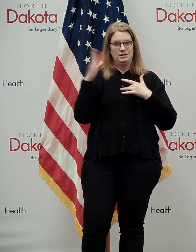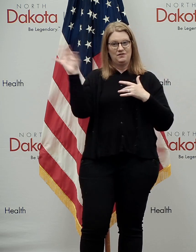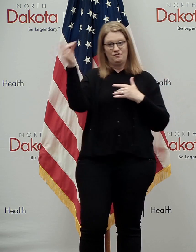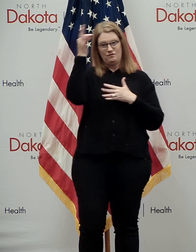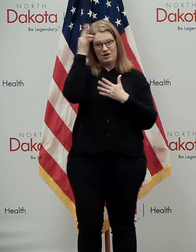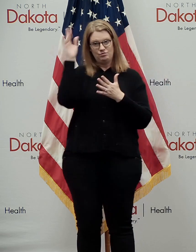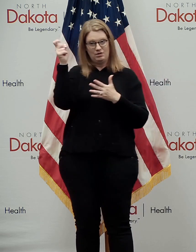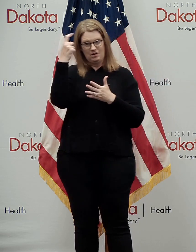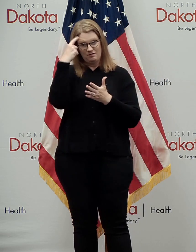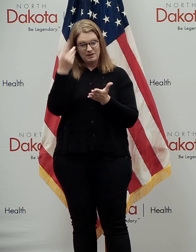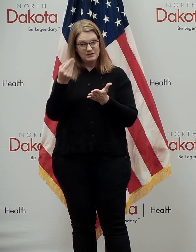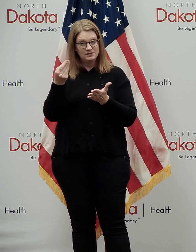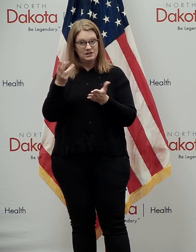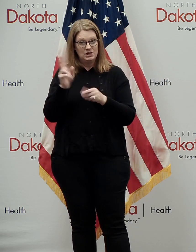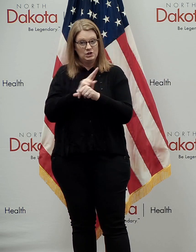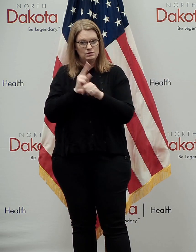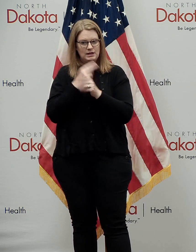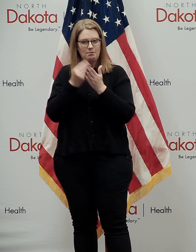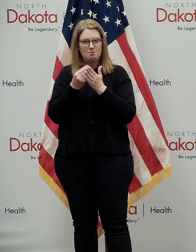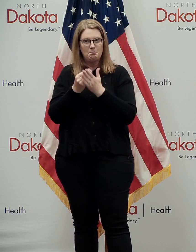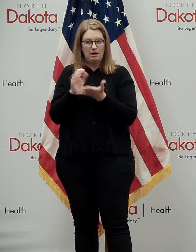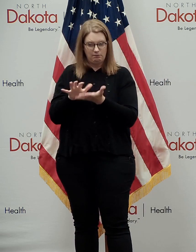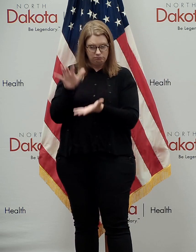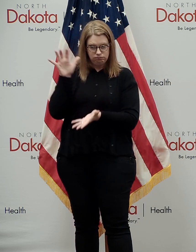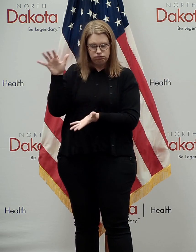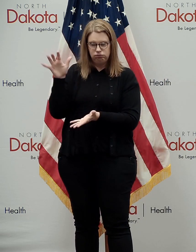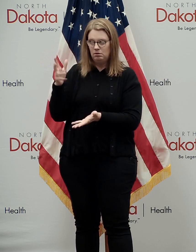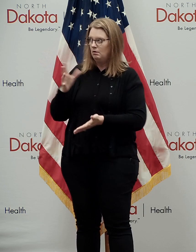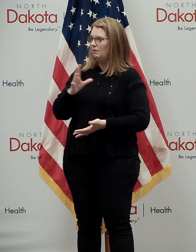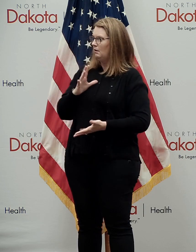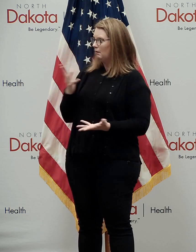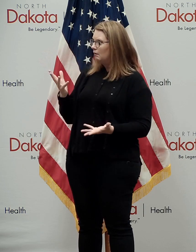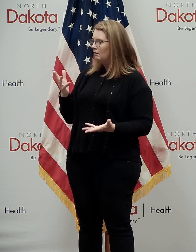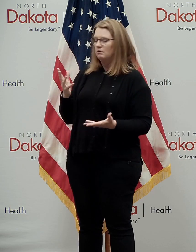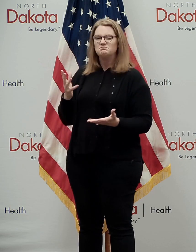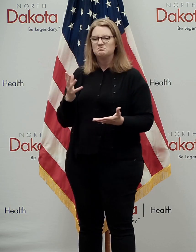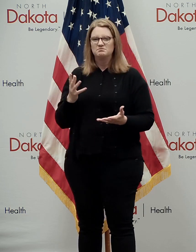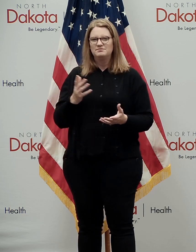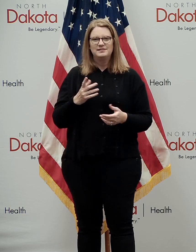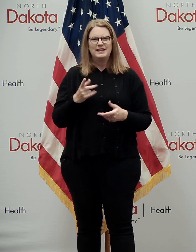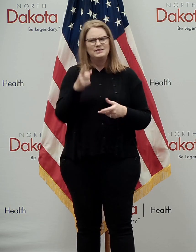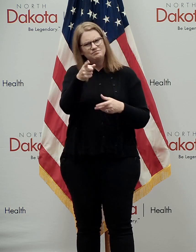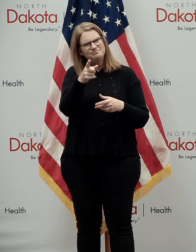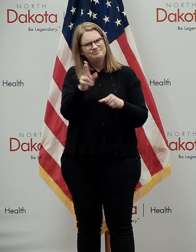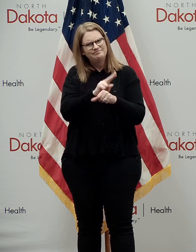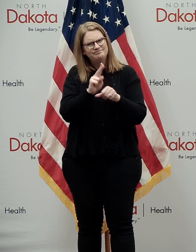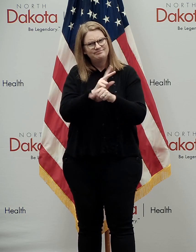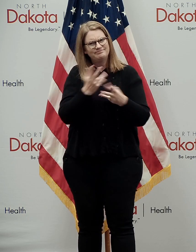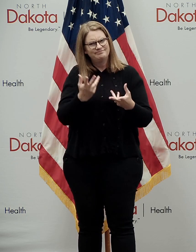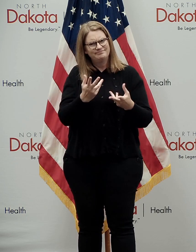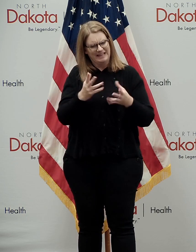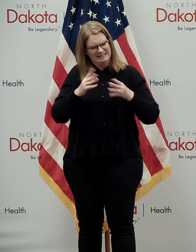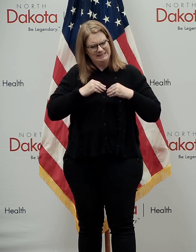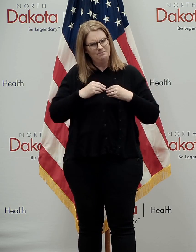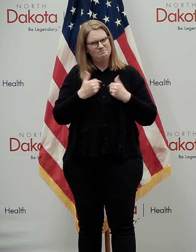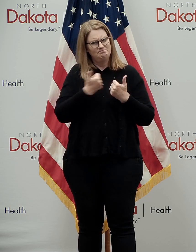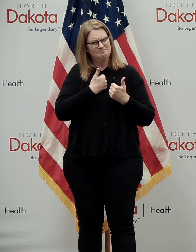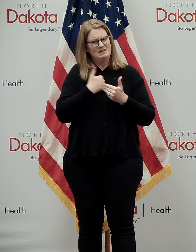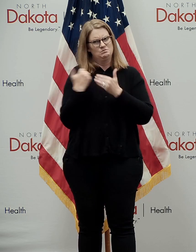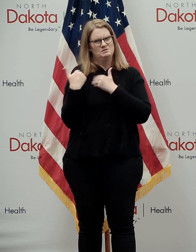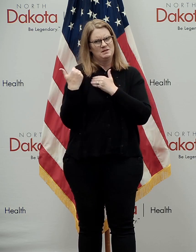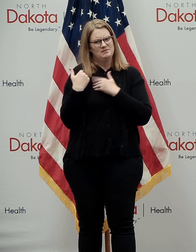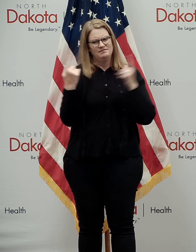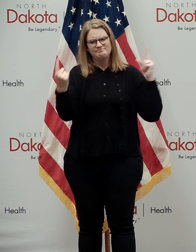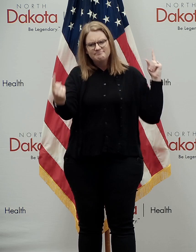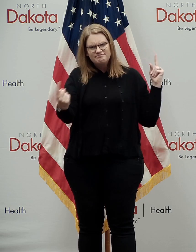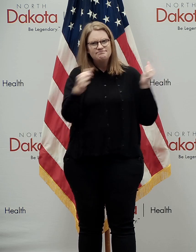spending, then you can do your part as well and join us in the Mask Up campaign and help North Dakota continue its great